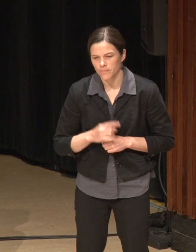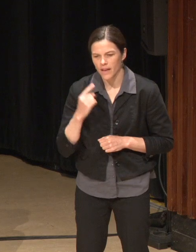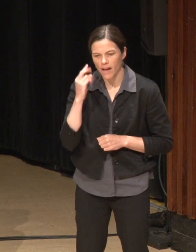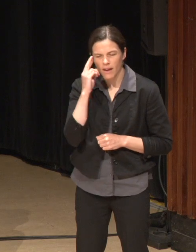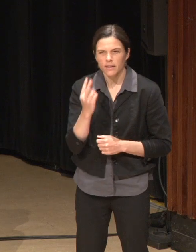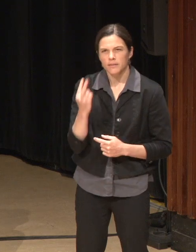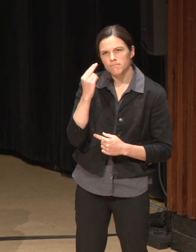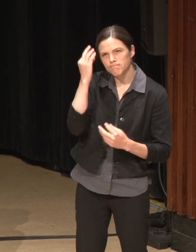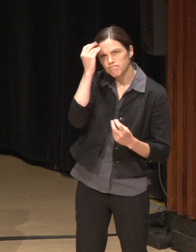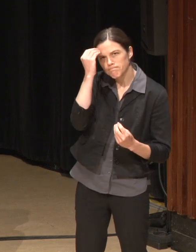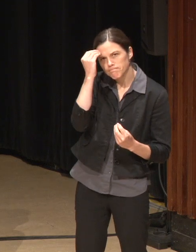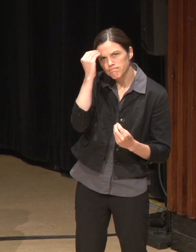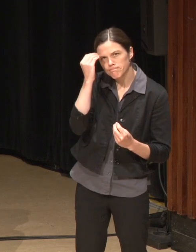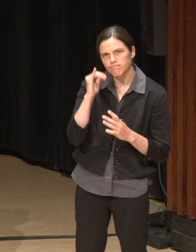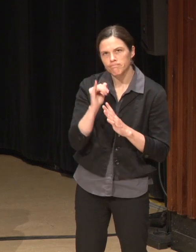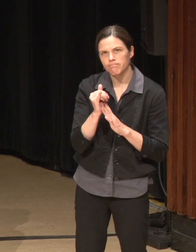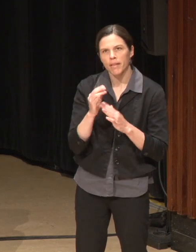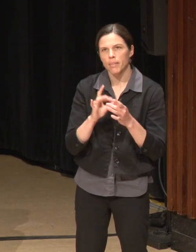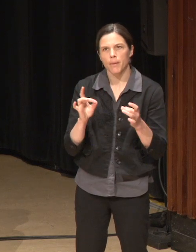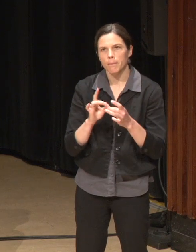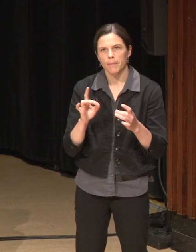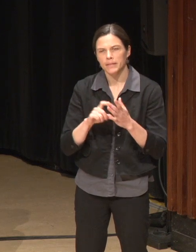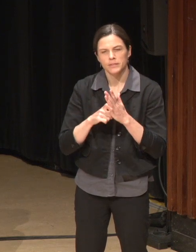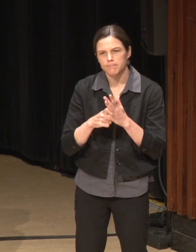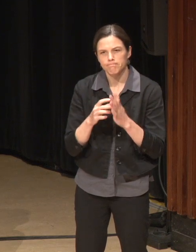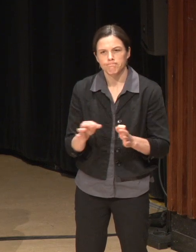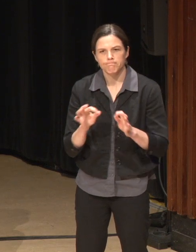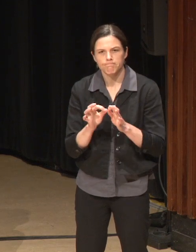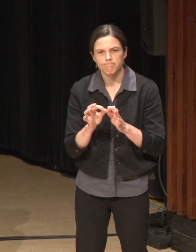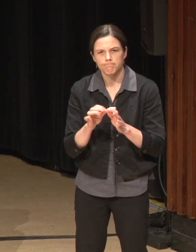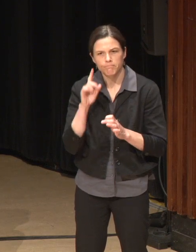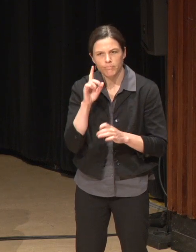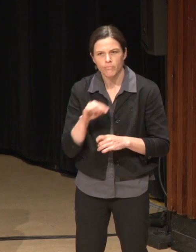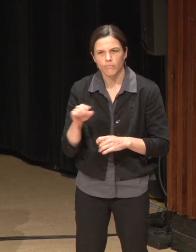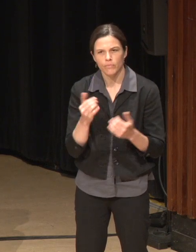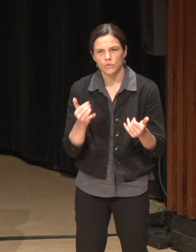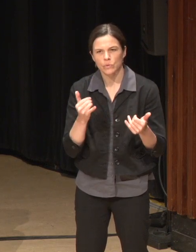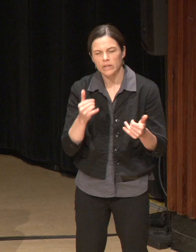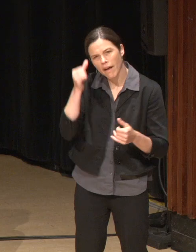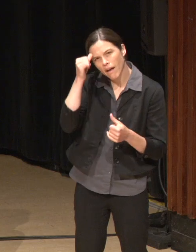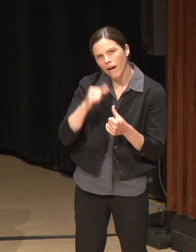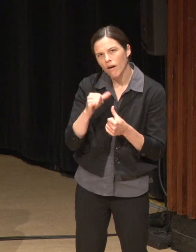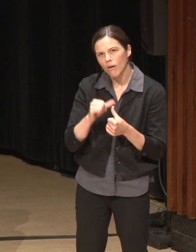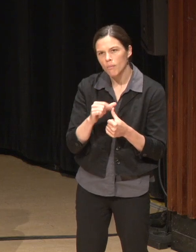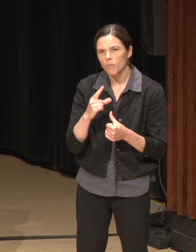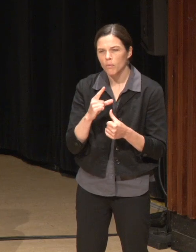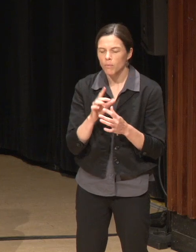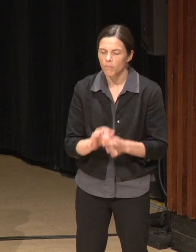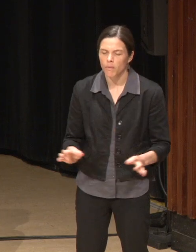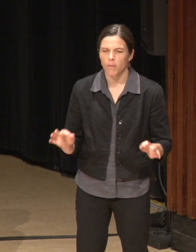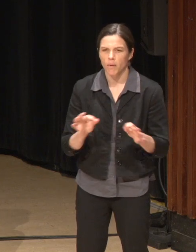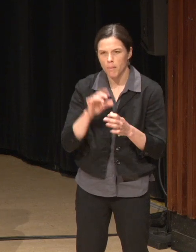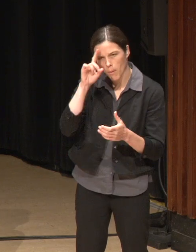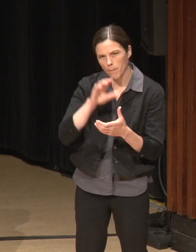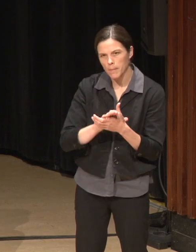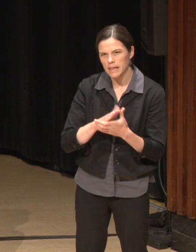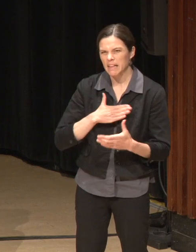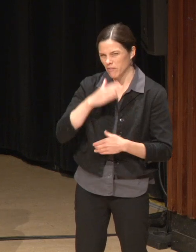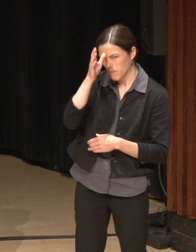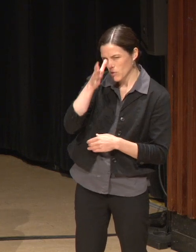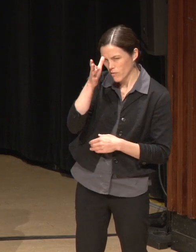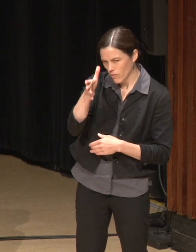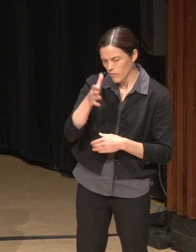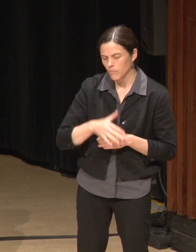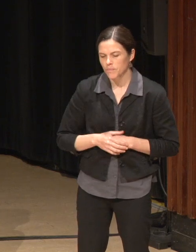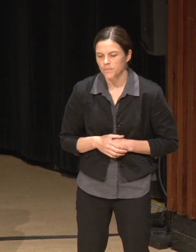key message to you, our graduates of 2015, I was reminded of one key belief that my grandfather had,